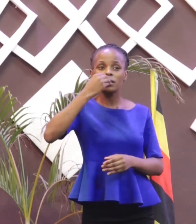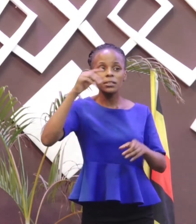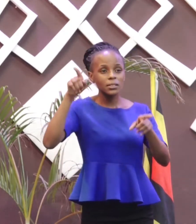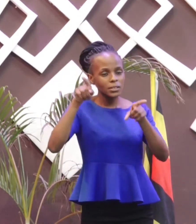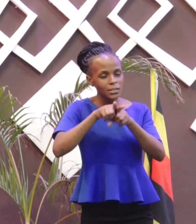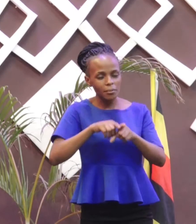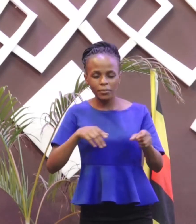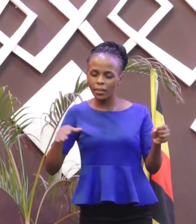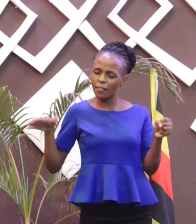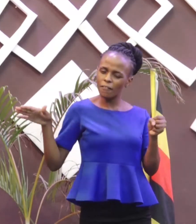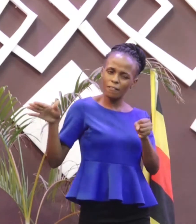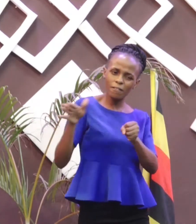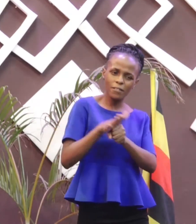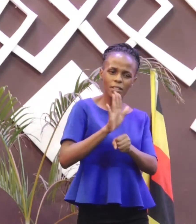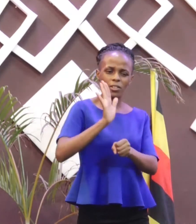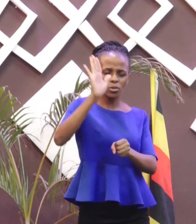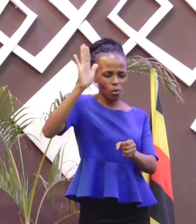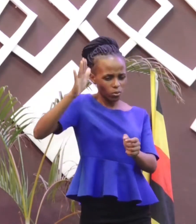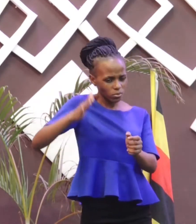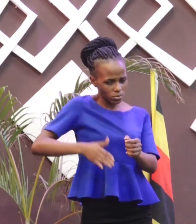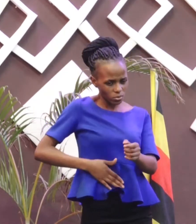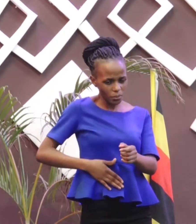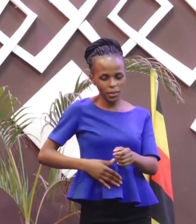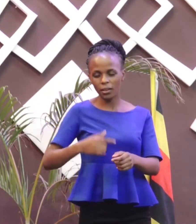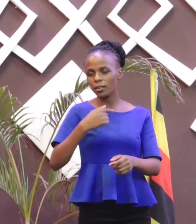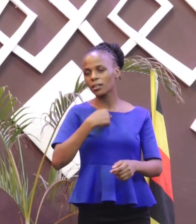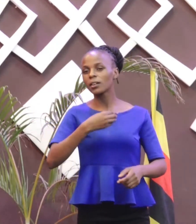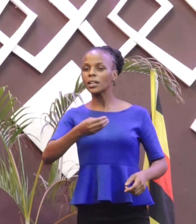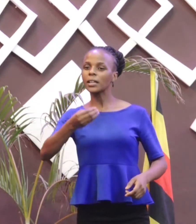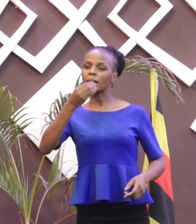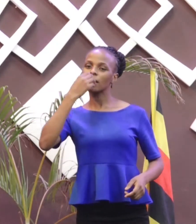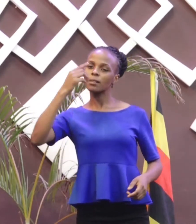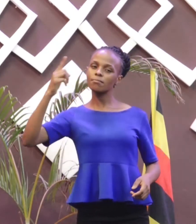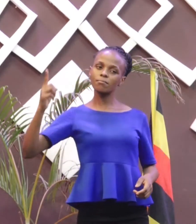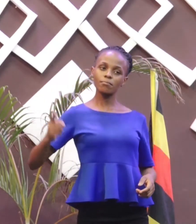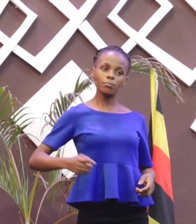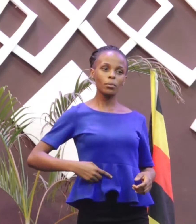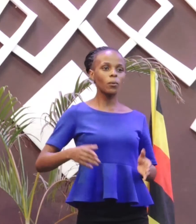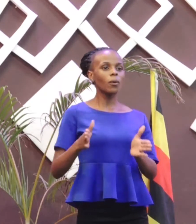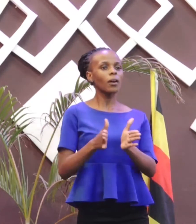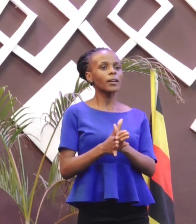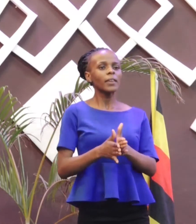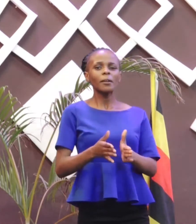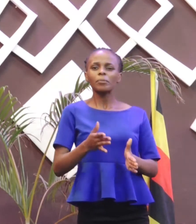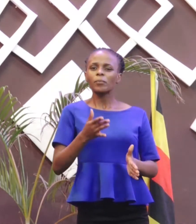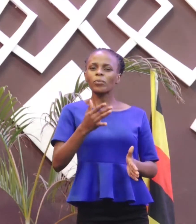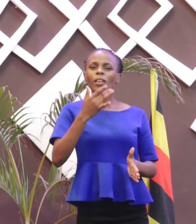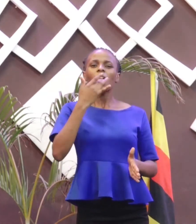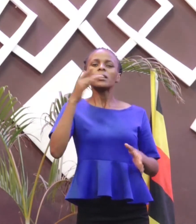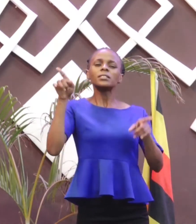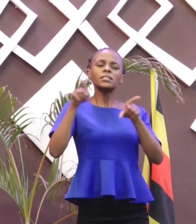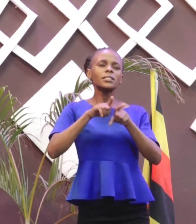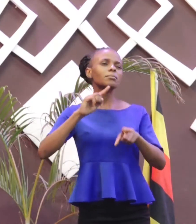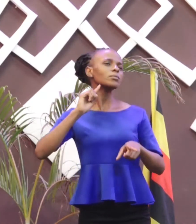fill your stomach with it. So I ate it. And it tasted as sweet as